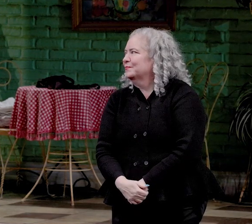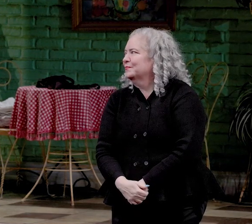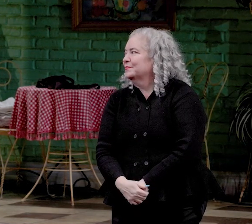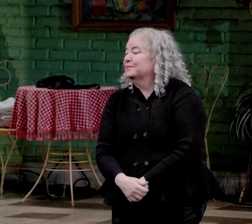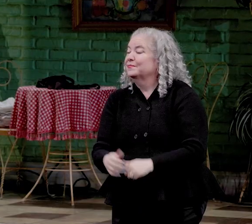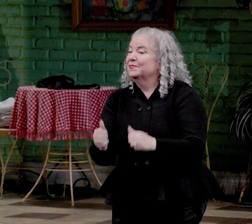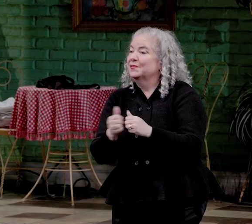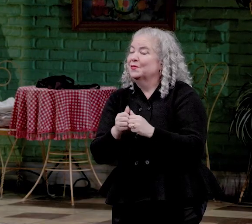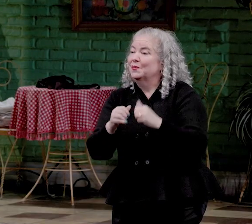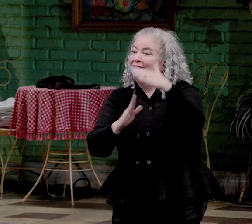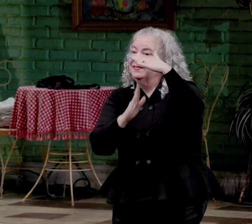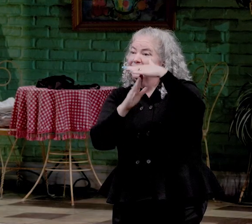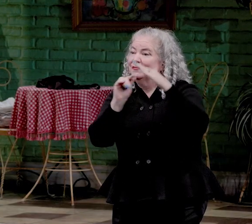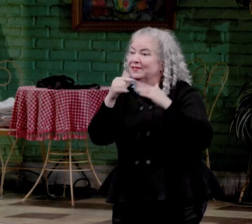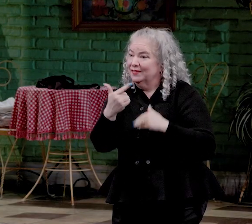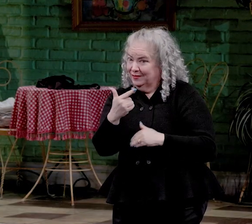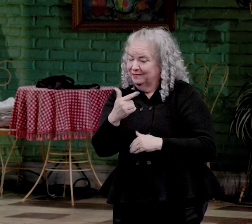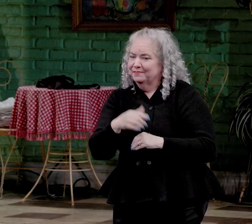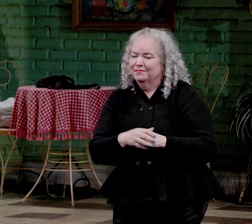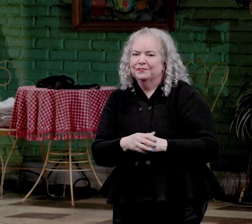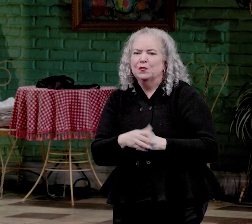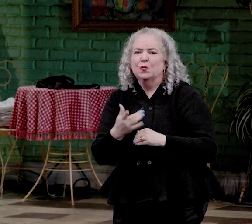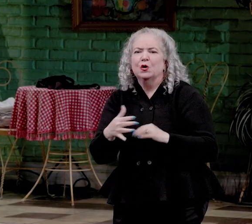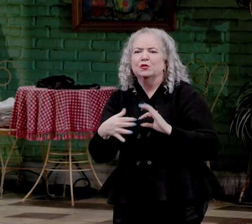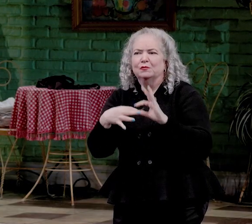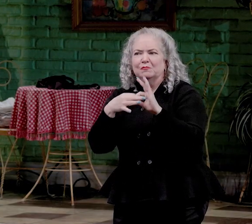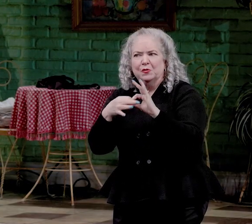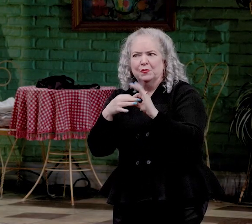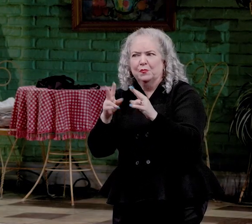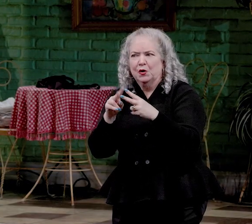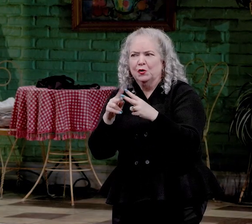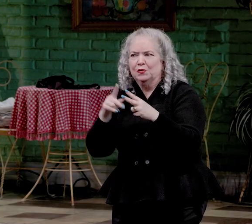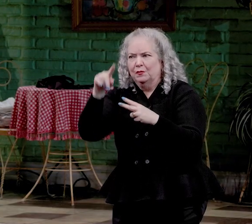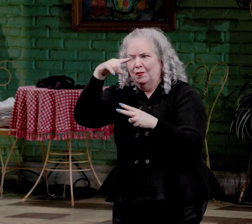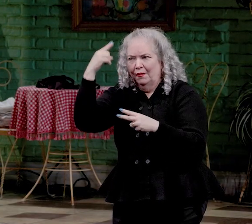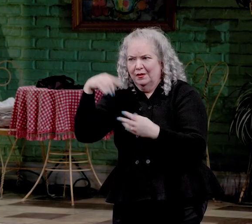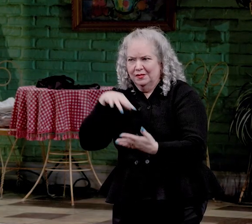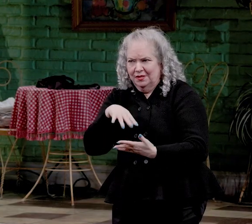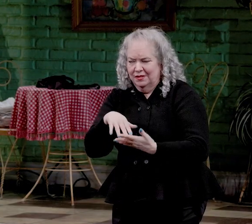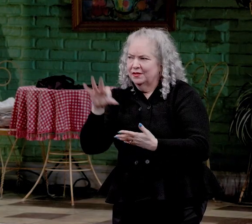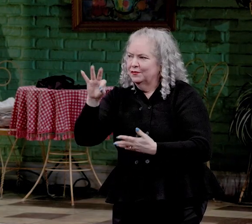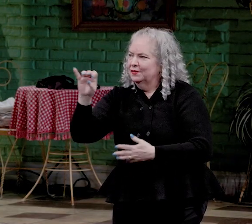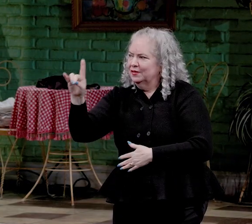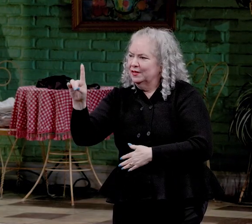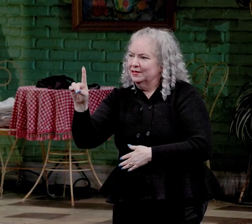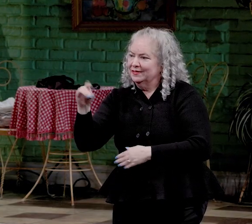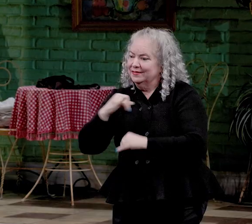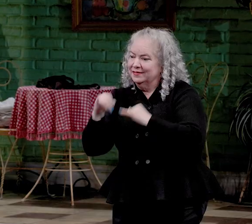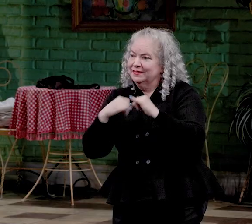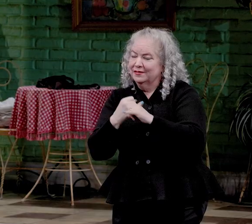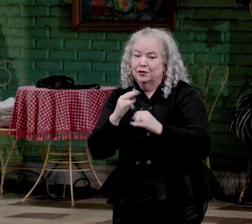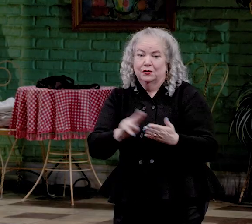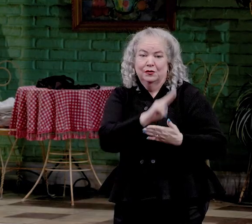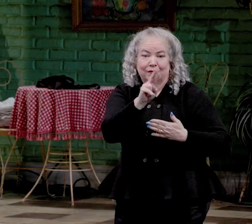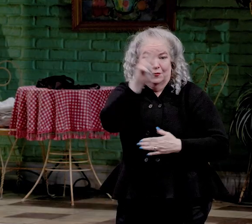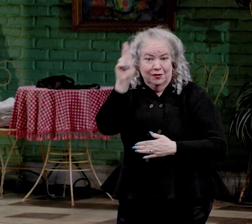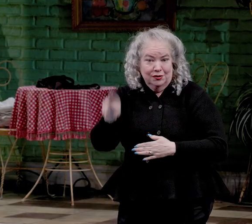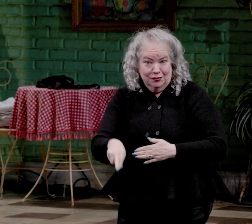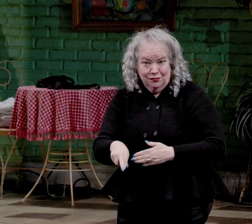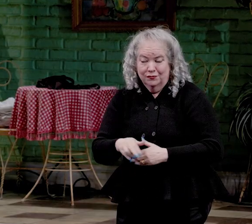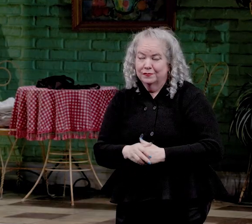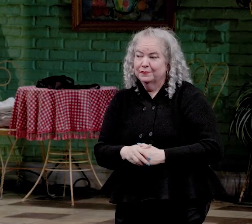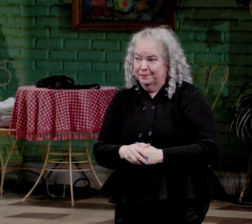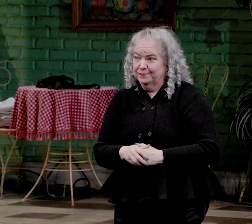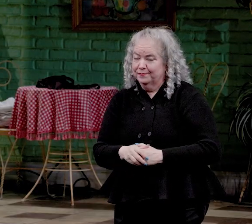With Topdog Underdog, we'll be continuing our partnership with Black Studies and the Frederick Douglass Institute at the University of